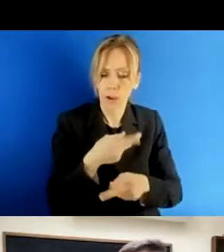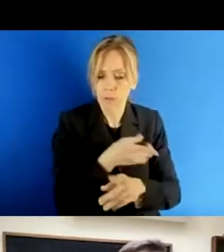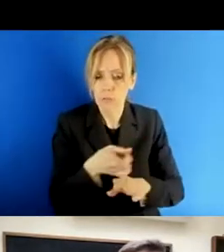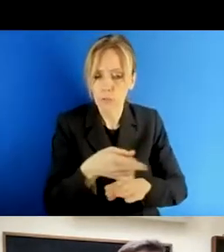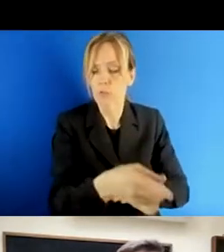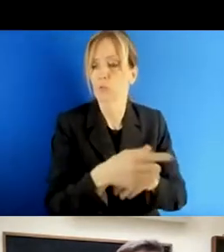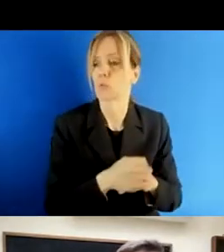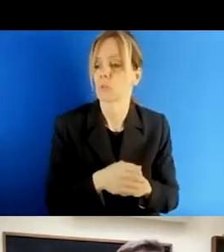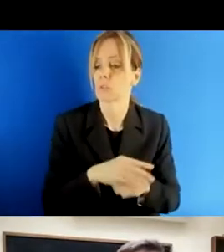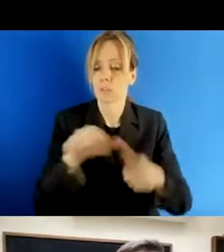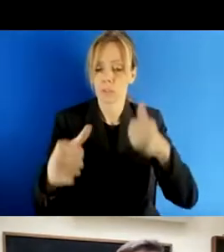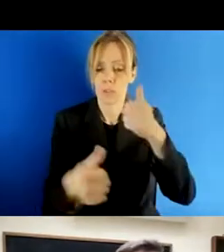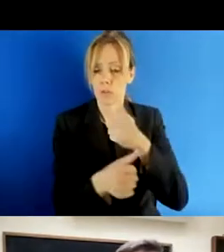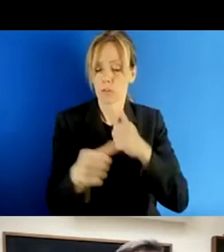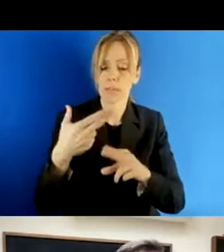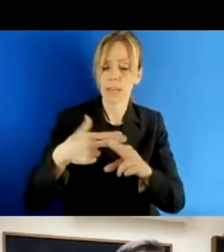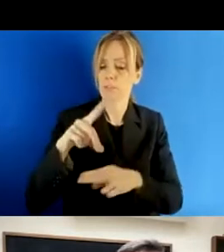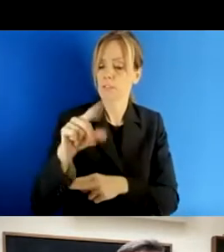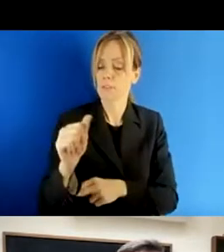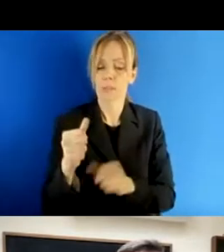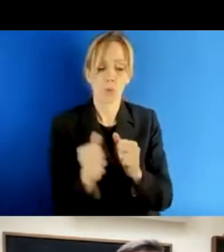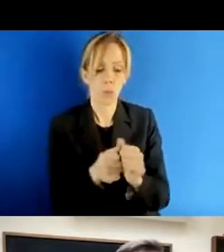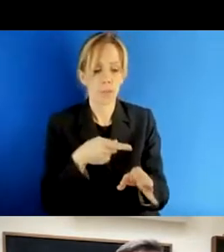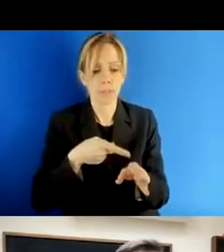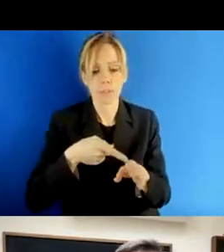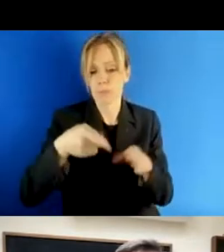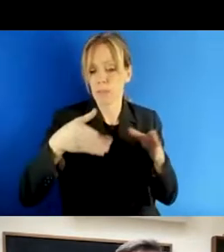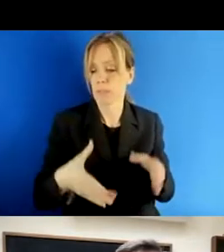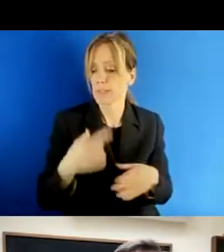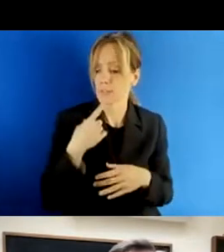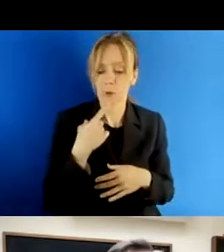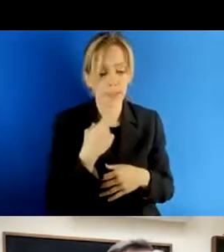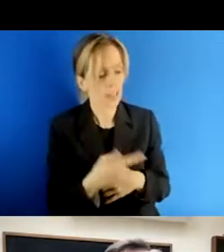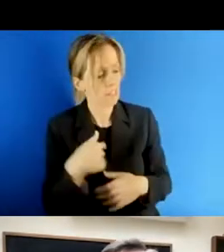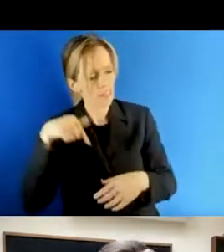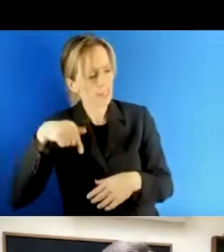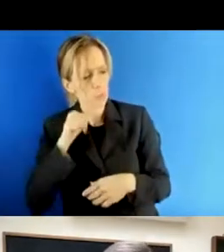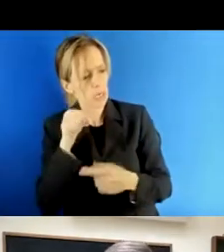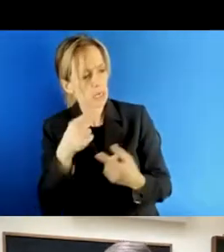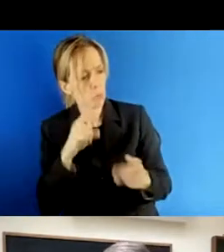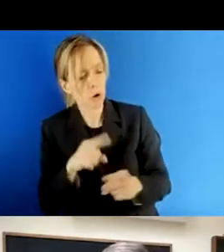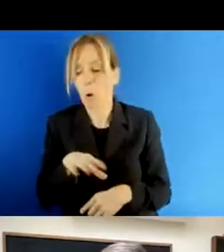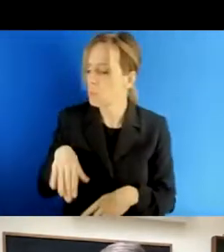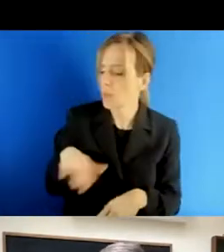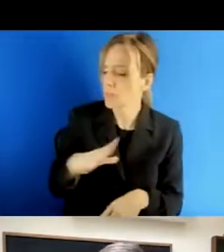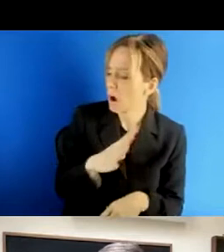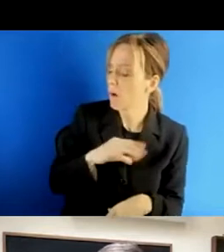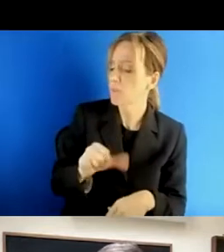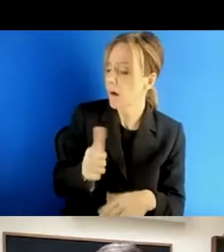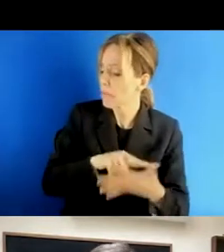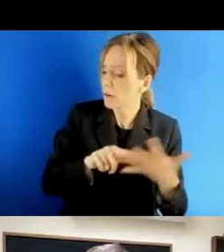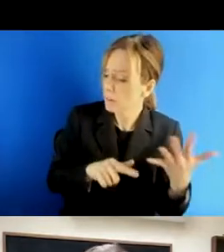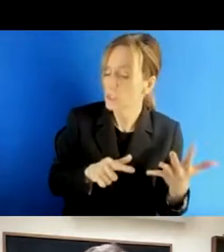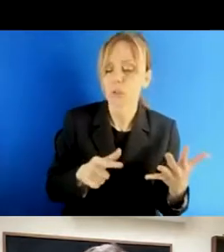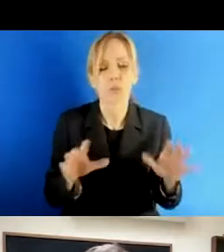specialists that work with them to figure out, well, this accommodation didn't work, but what about this accommodation? To try to figure out how they can do their best